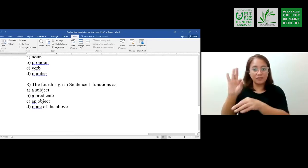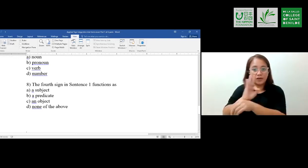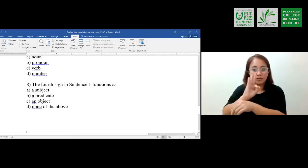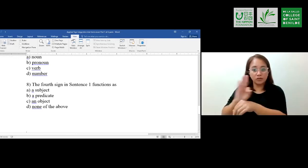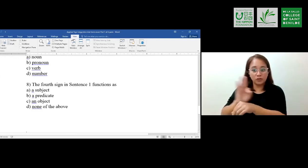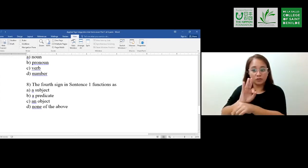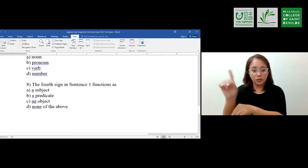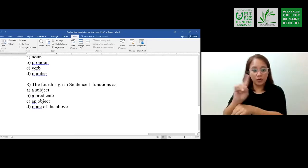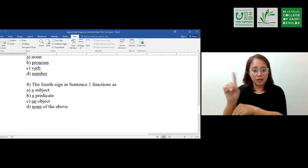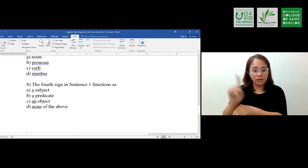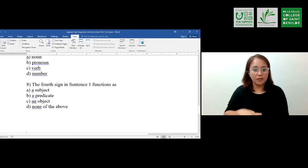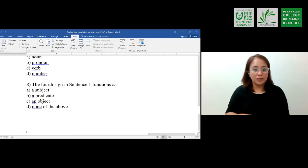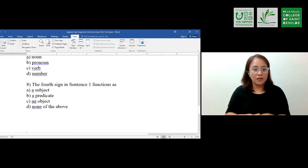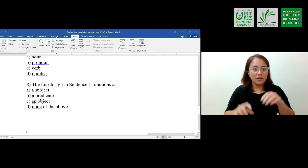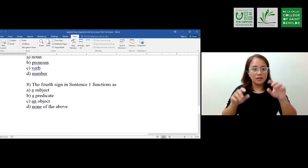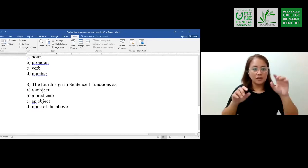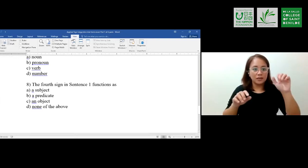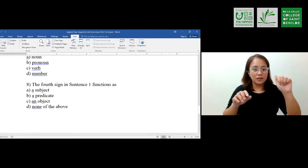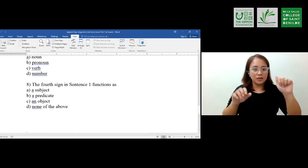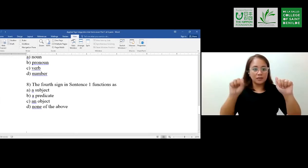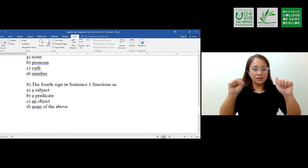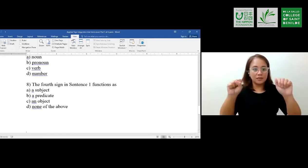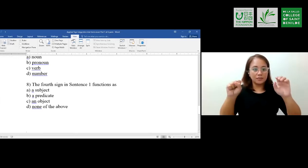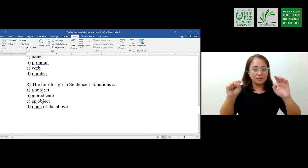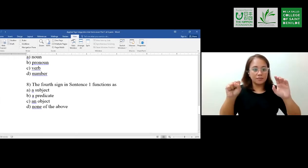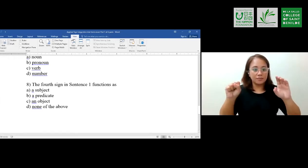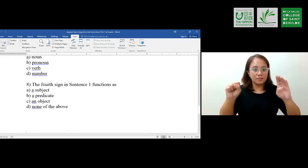subject, predicate, an object, none of the above.